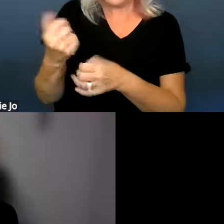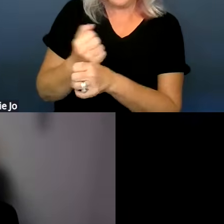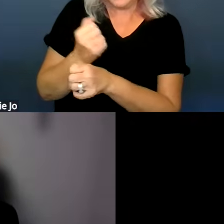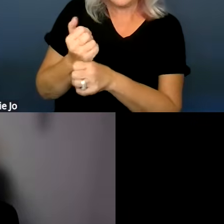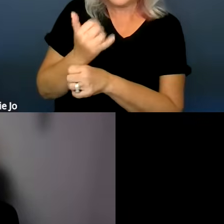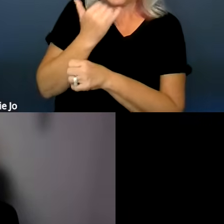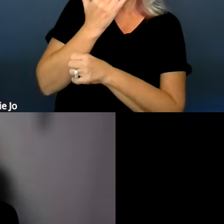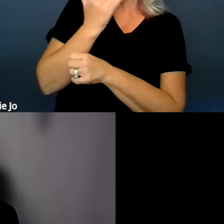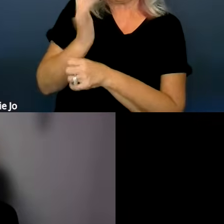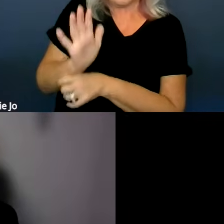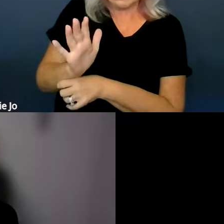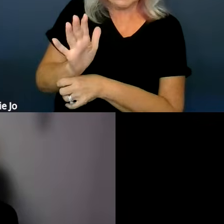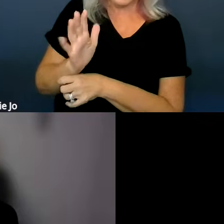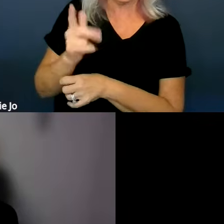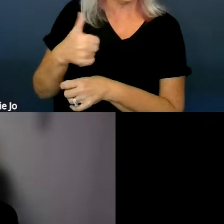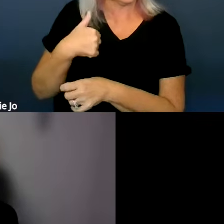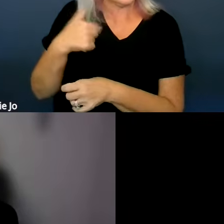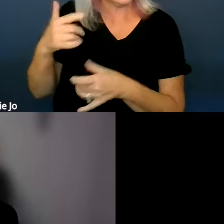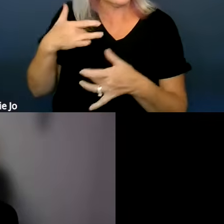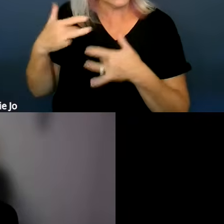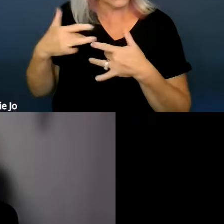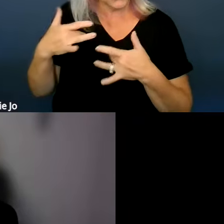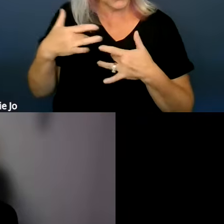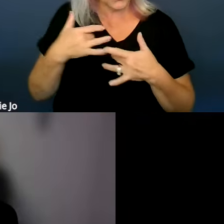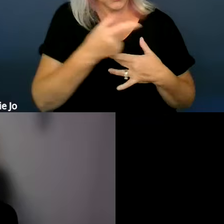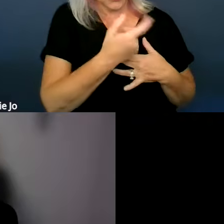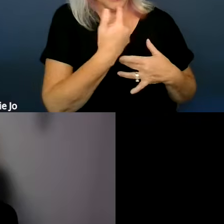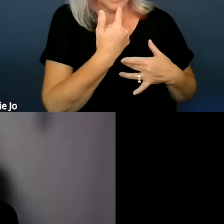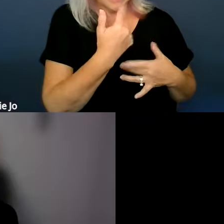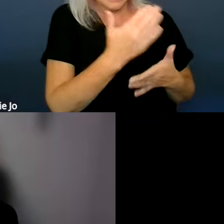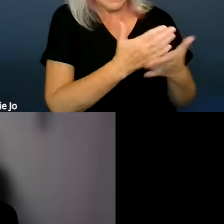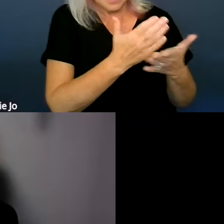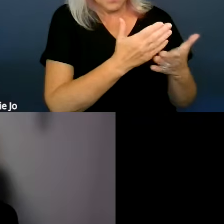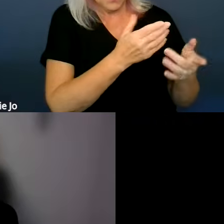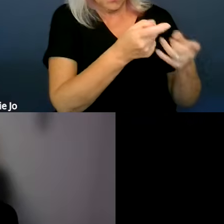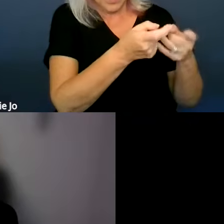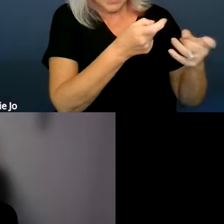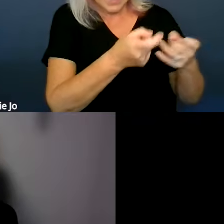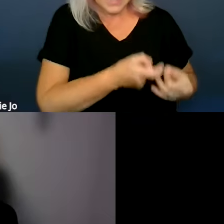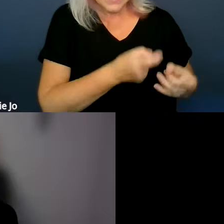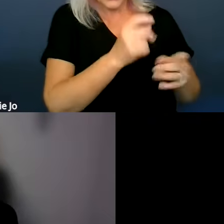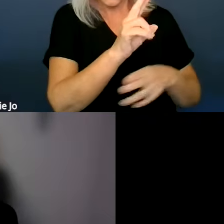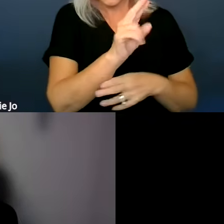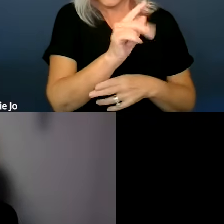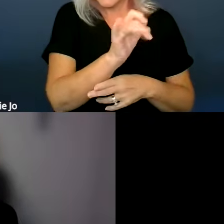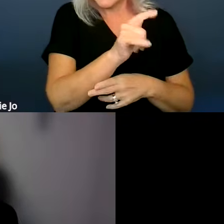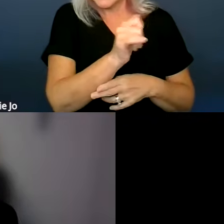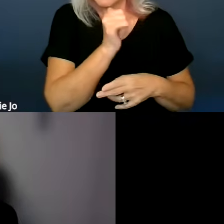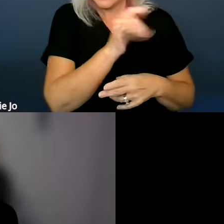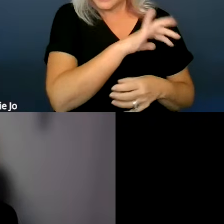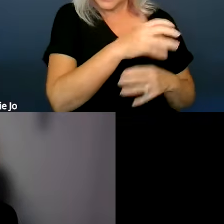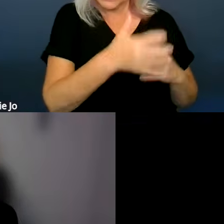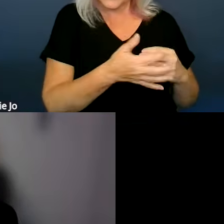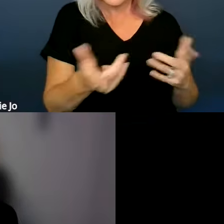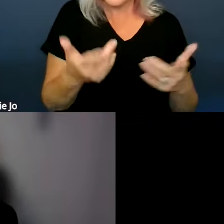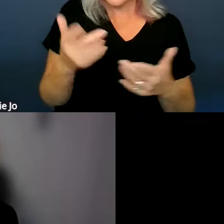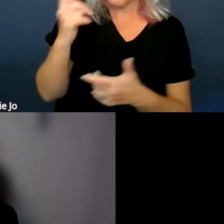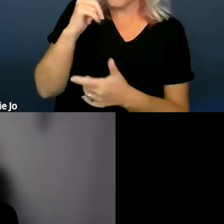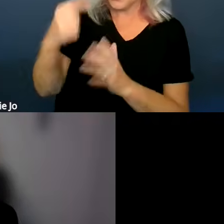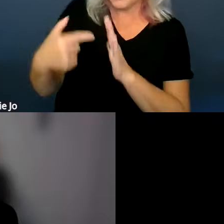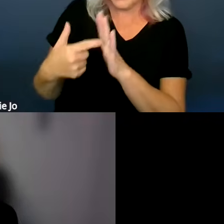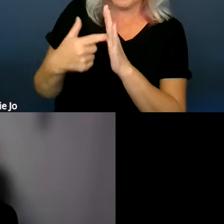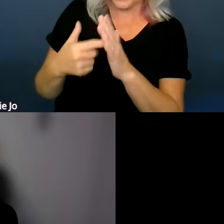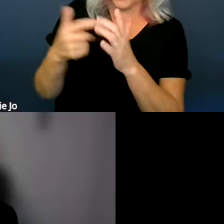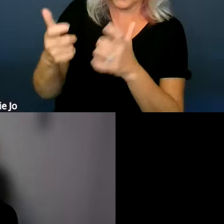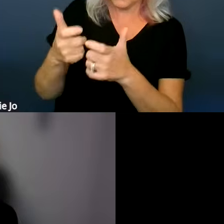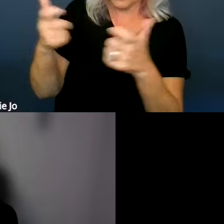concern. You're saying there are some regulated utilities that won't be covered? Like the Great Lakes Water Water. Authority, for example.